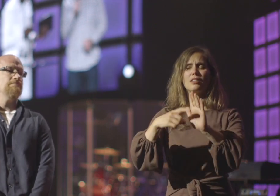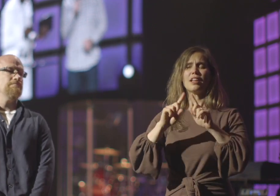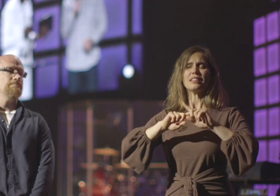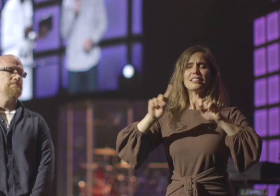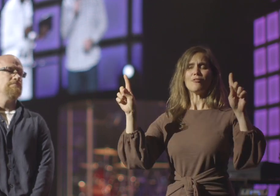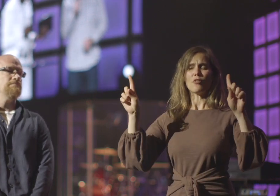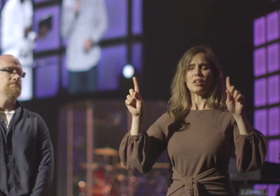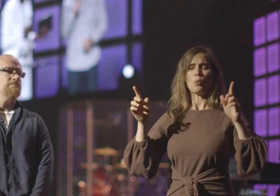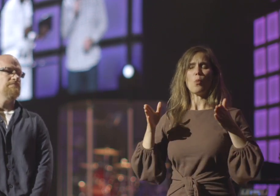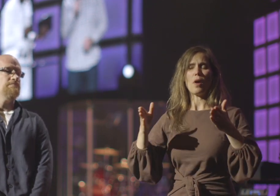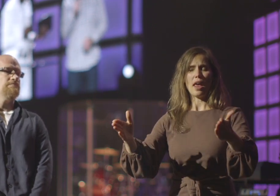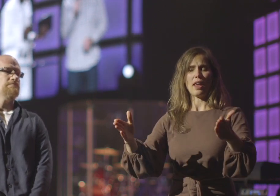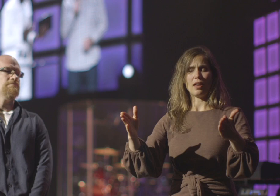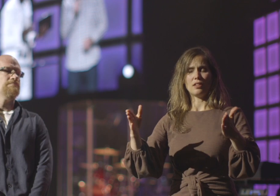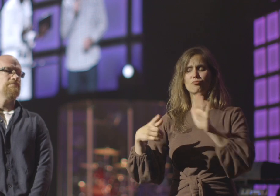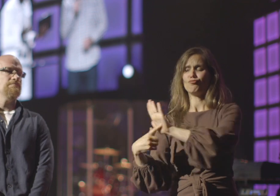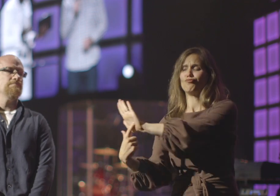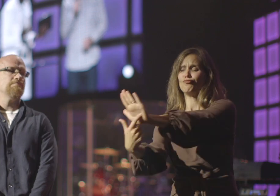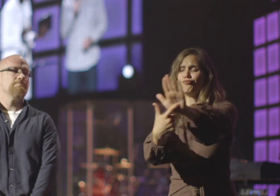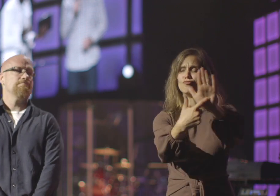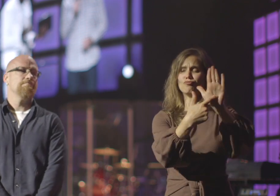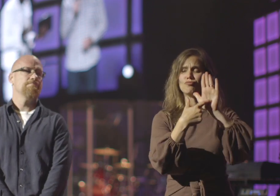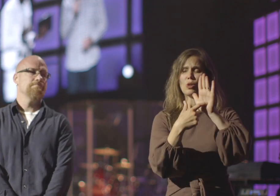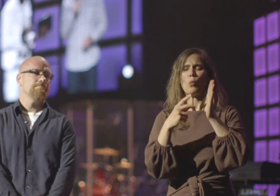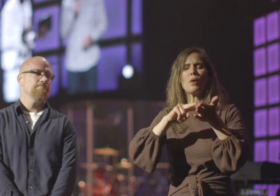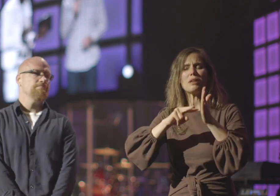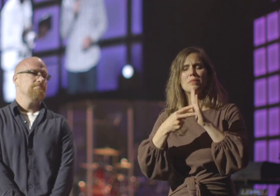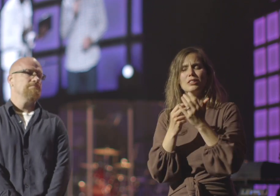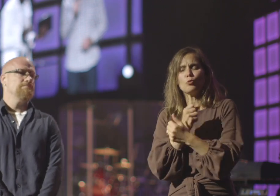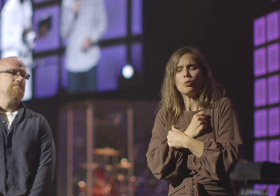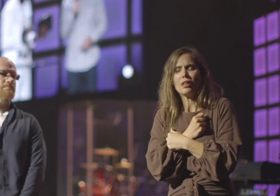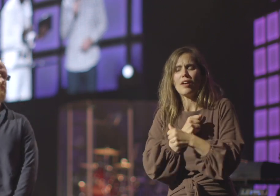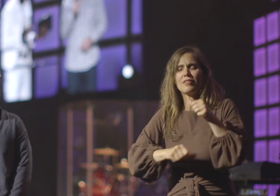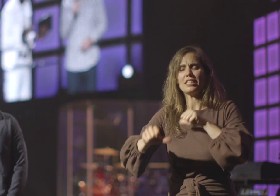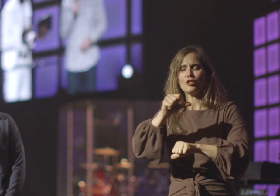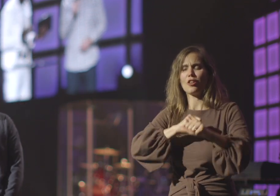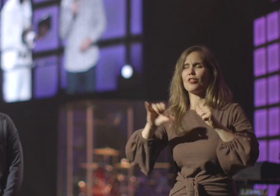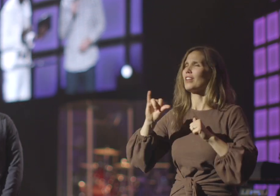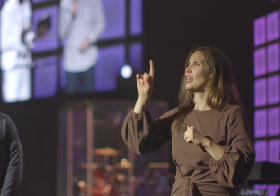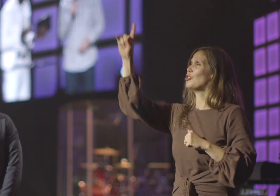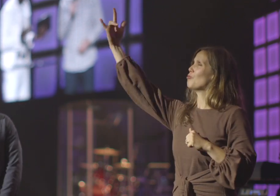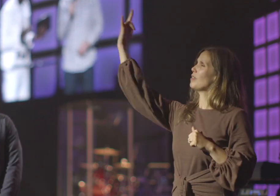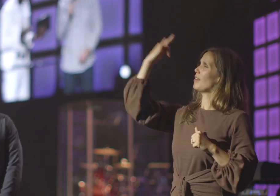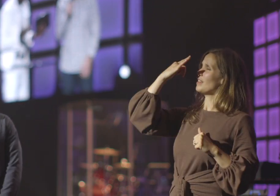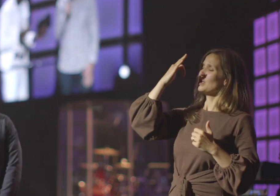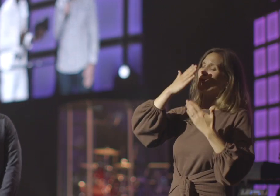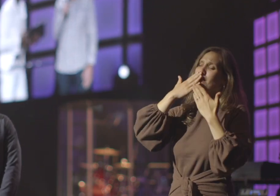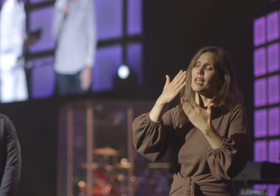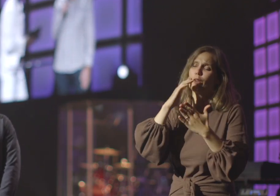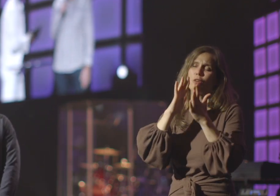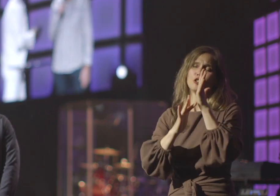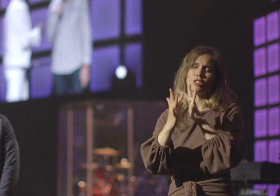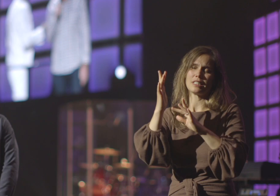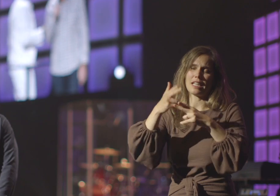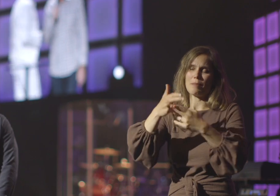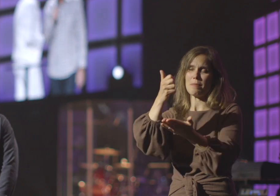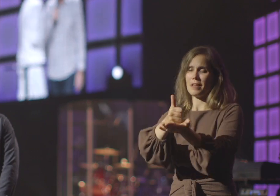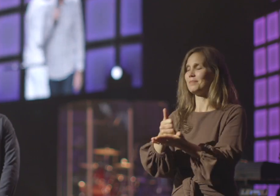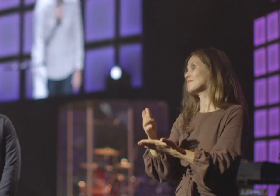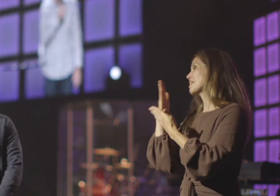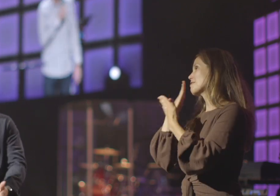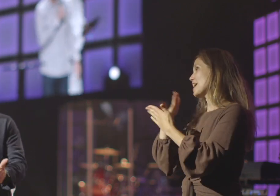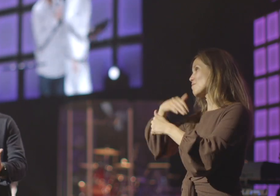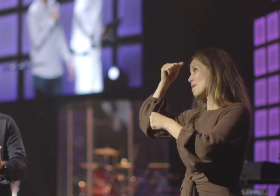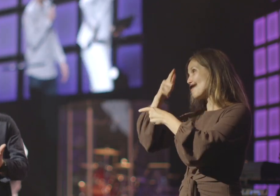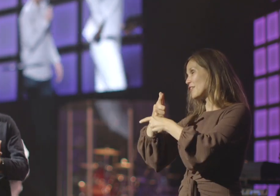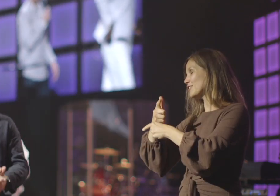this world about what it means to love one another as you have loved us. We thank you in Jesus' name. Amen. Amen. Amen. Thank you, my